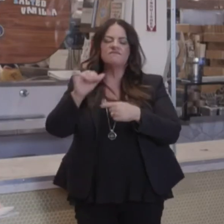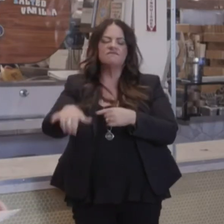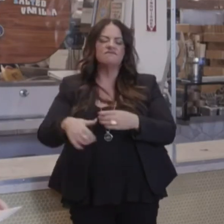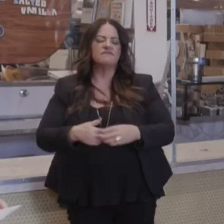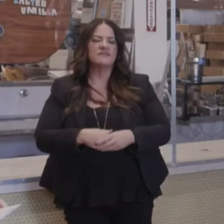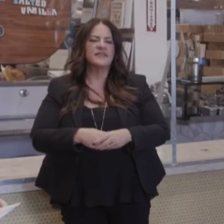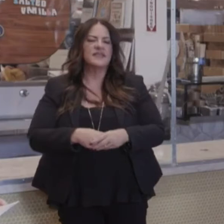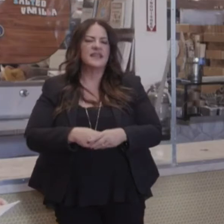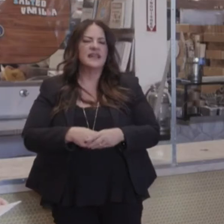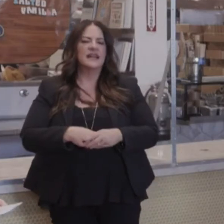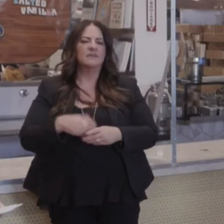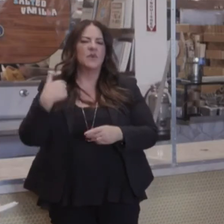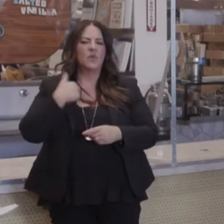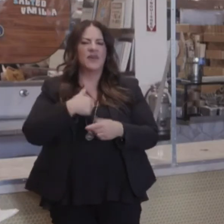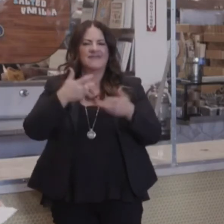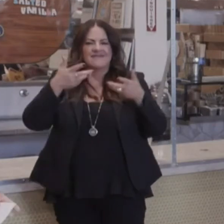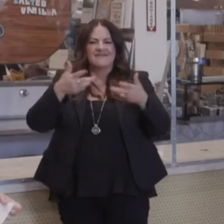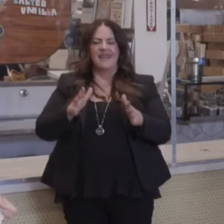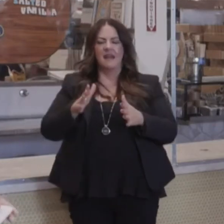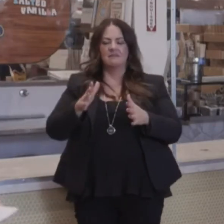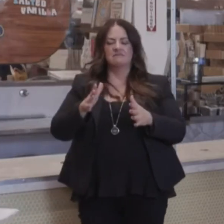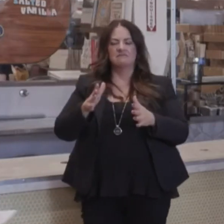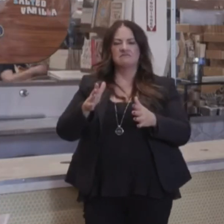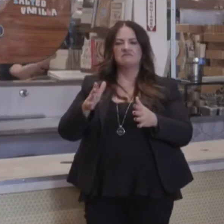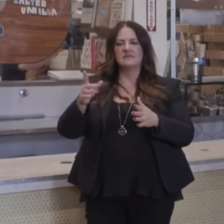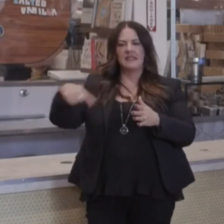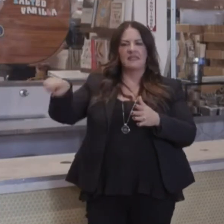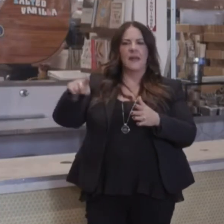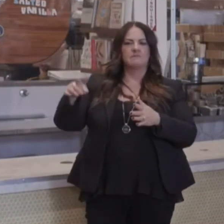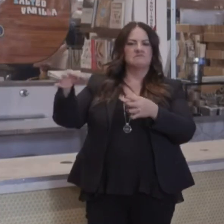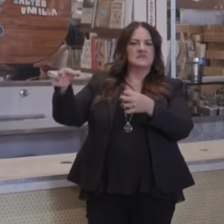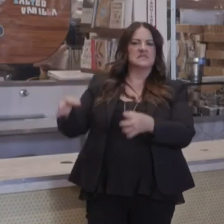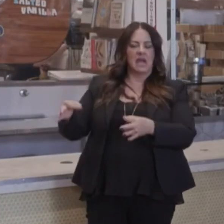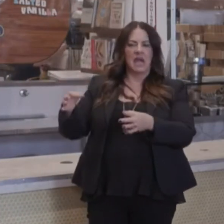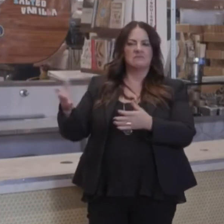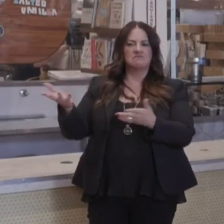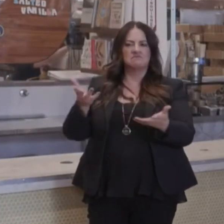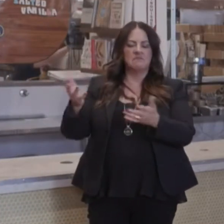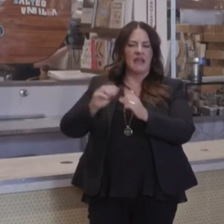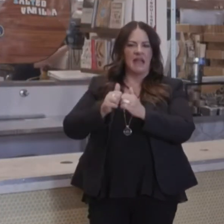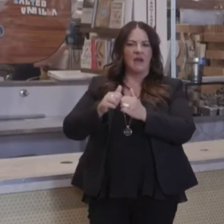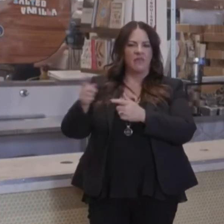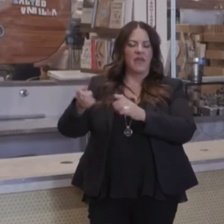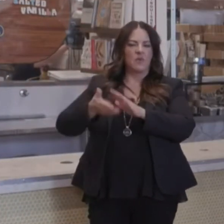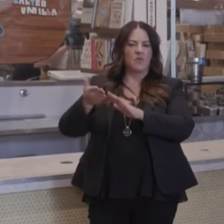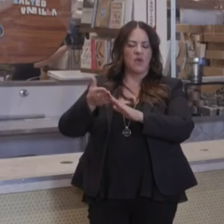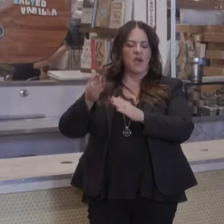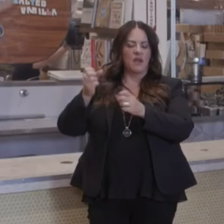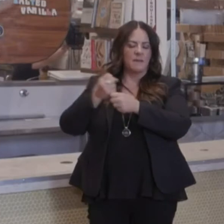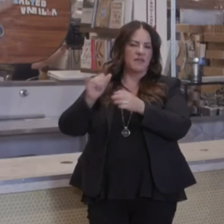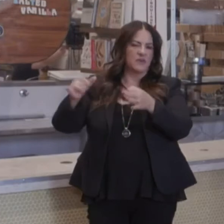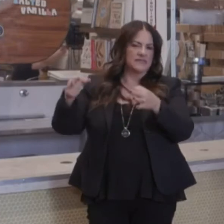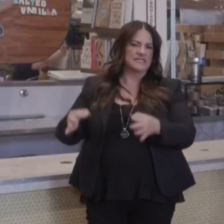we're going to leave those to the private conversations, and I'm very hopeful we'll be able to socialize those very shortly.